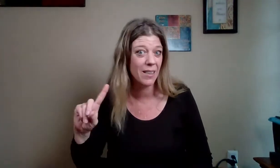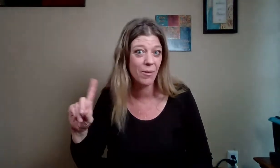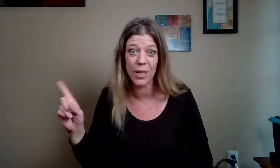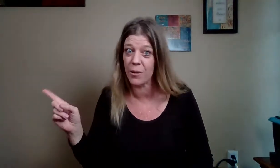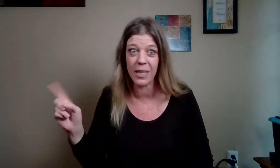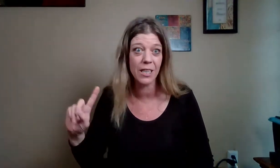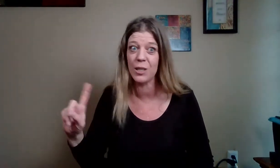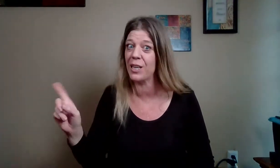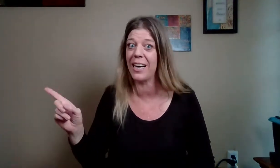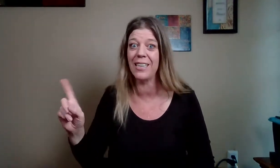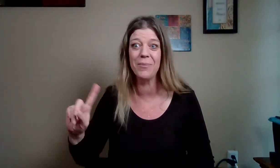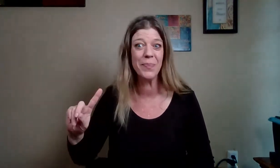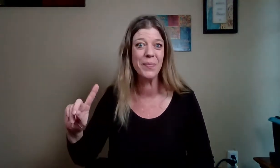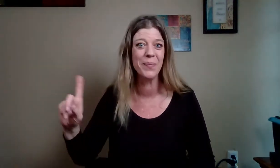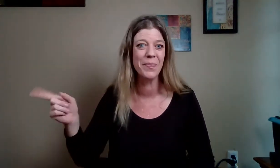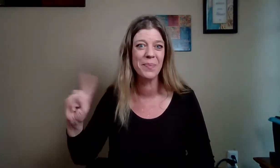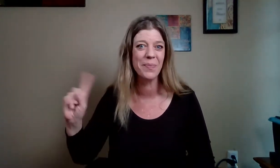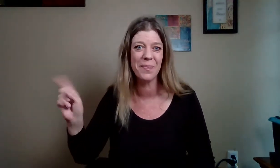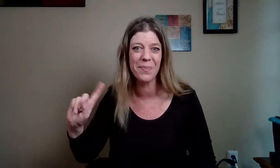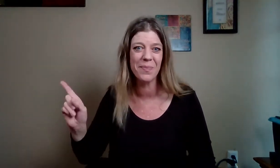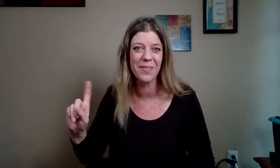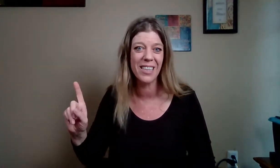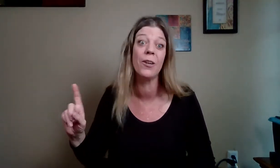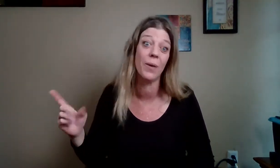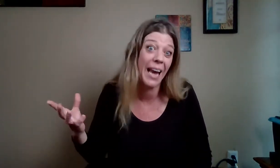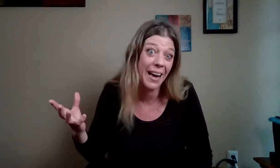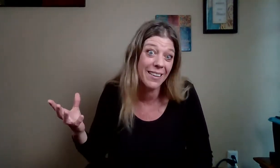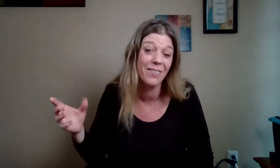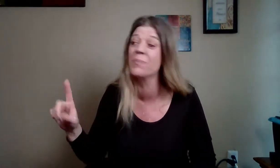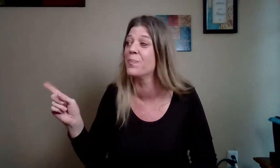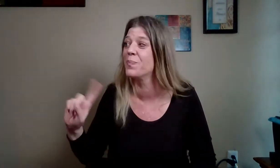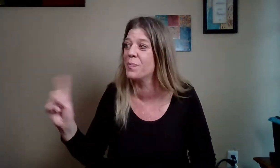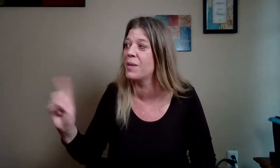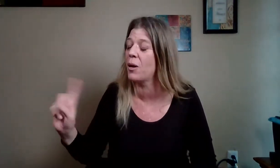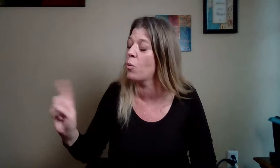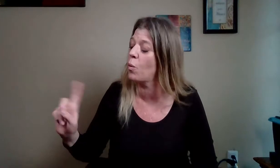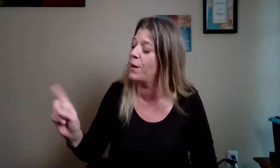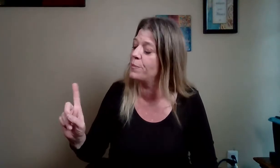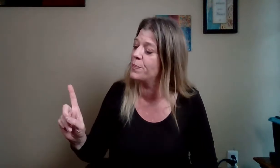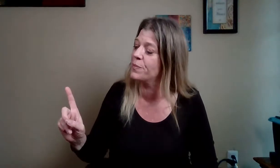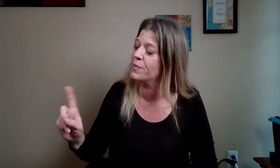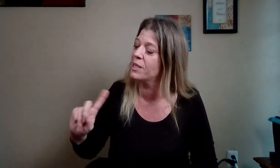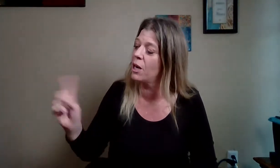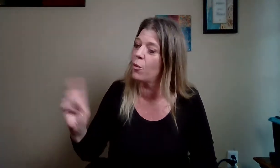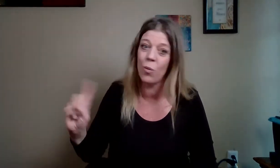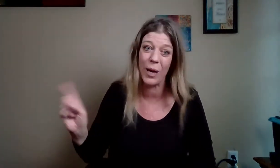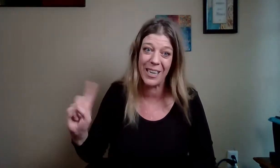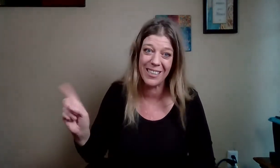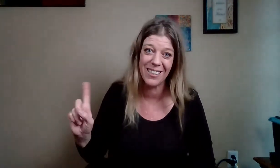Except for you don't need to do your head. You can, but where? Where?